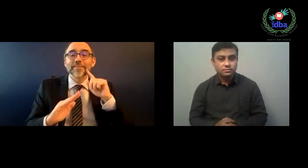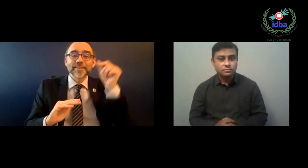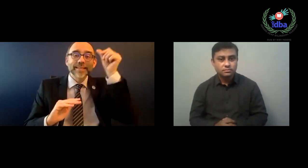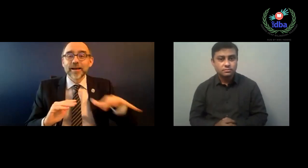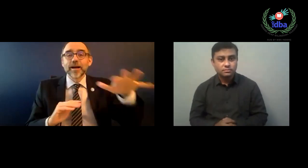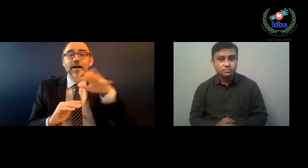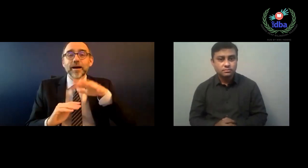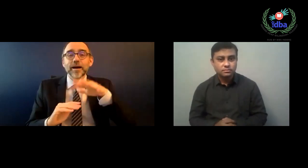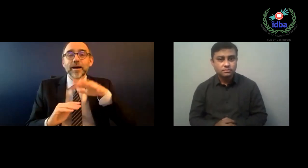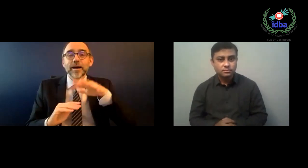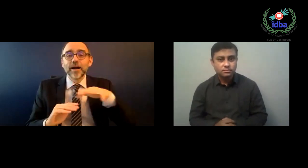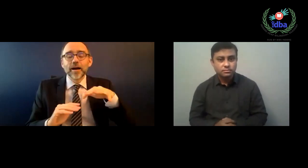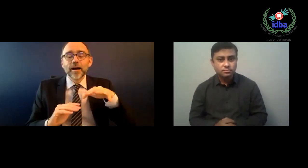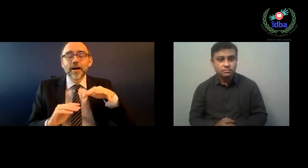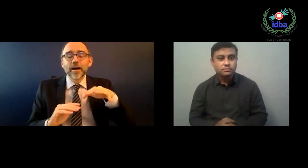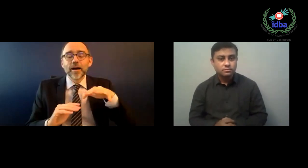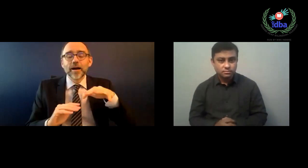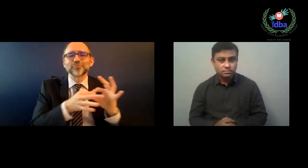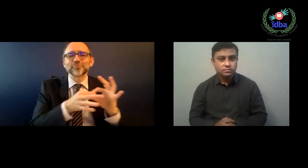responsible to show up the deaf community in India